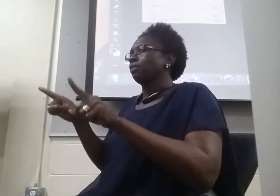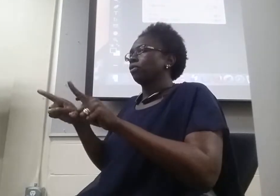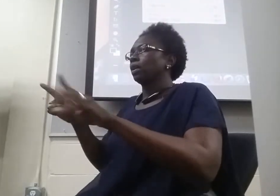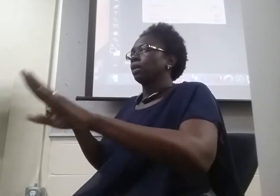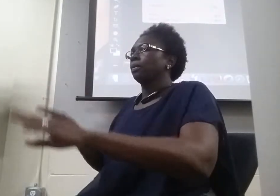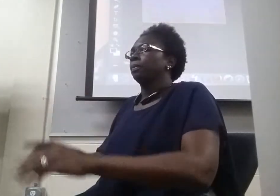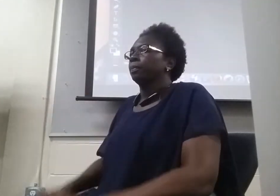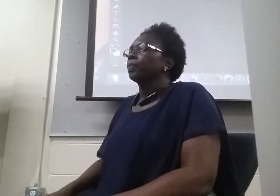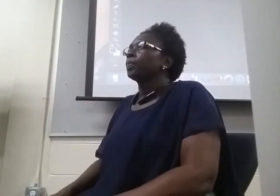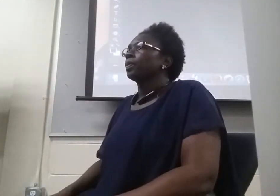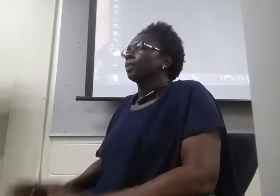All right, let me